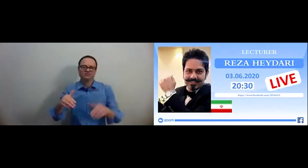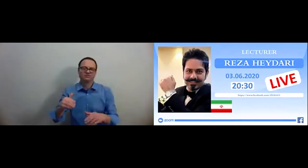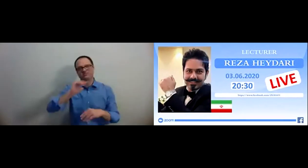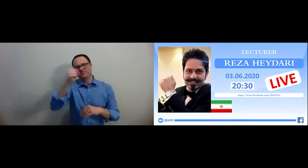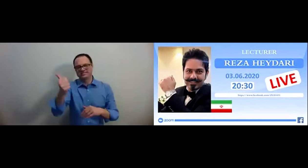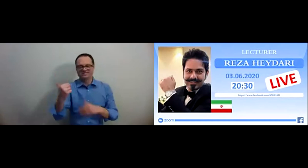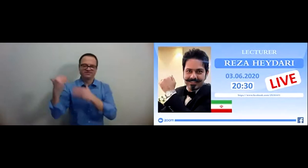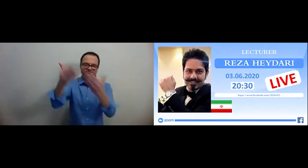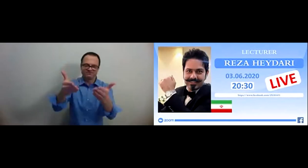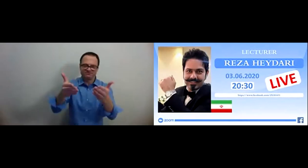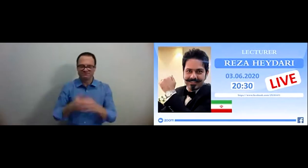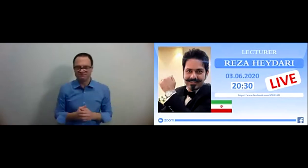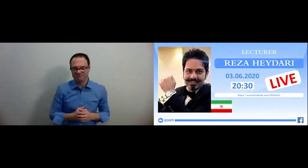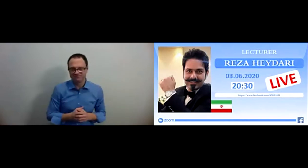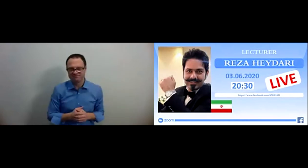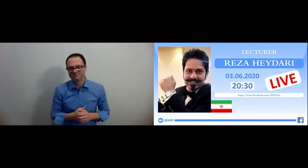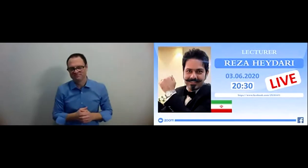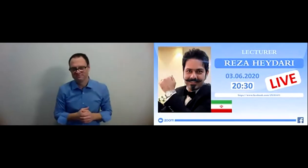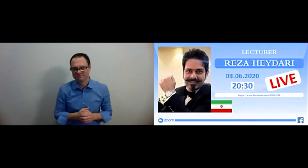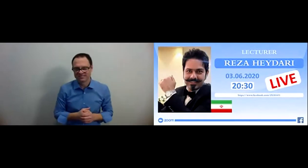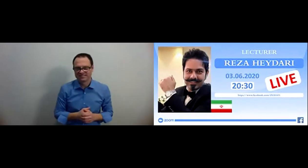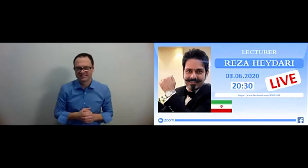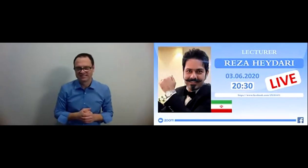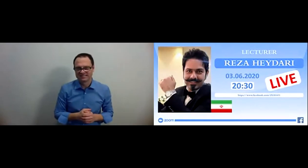Maybe Reza's not here. Let's move to the next.